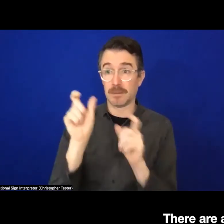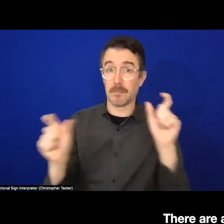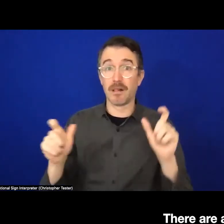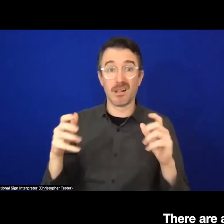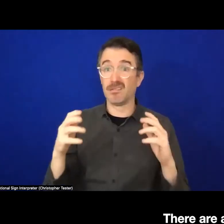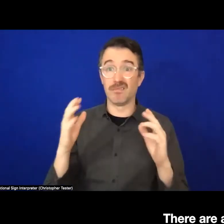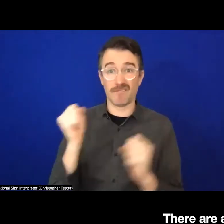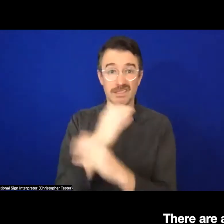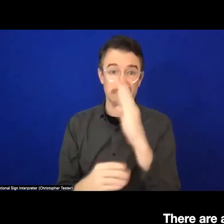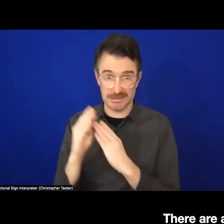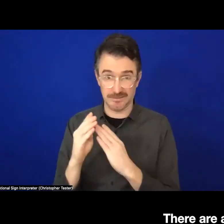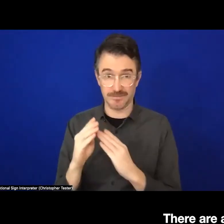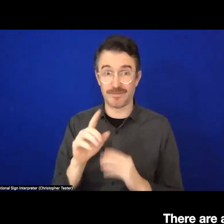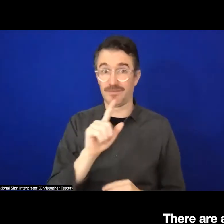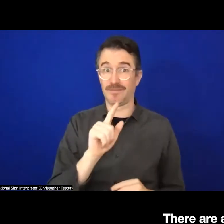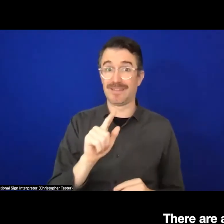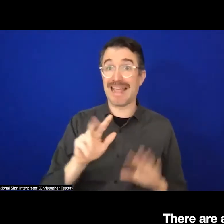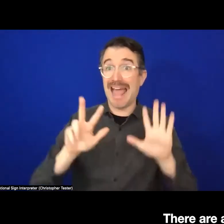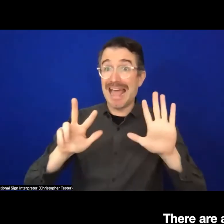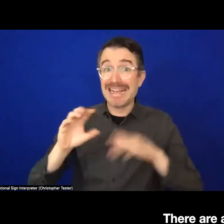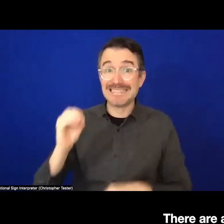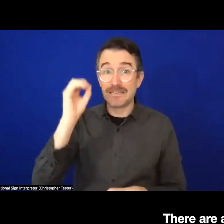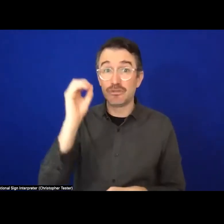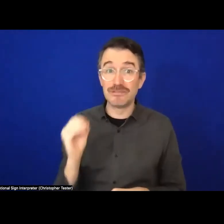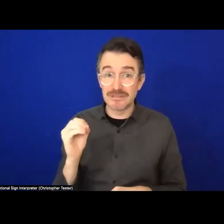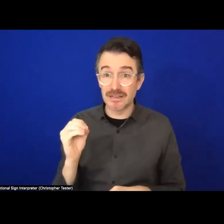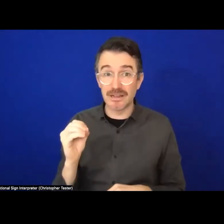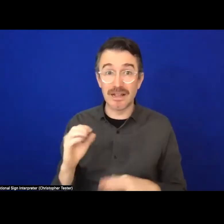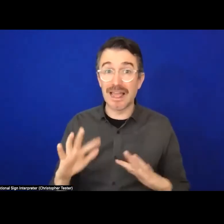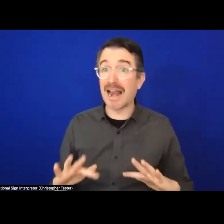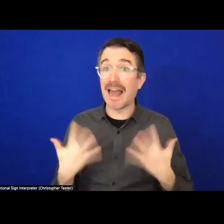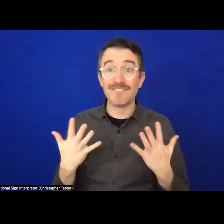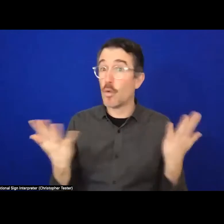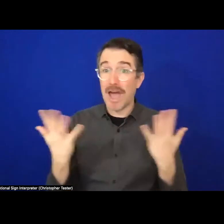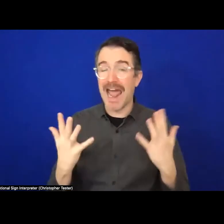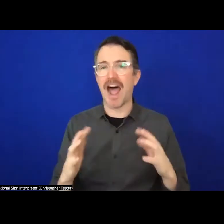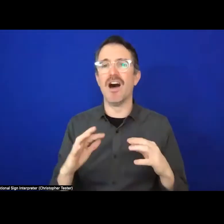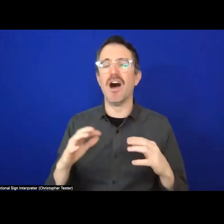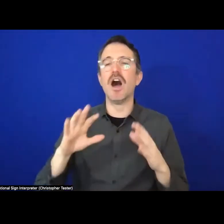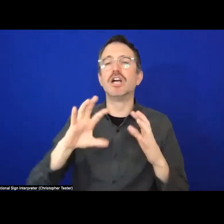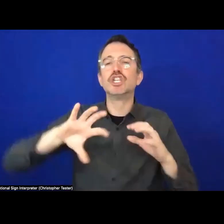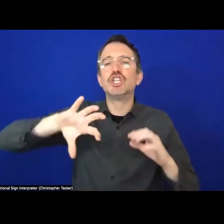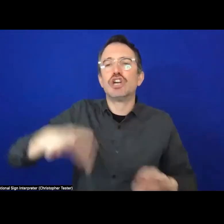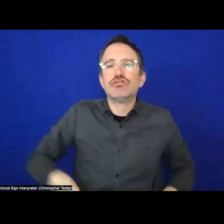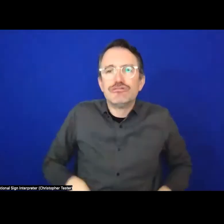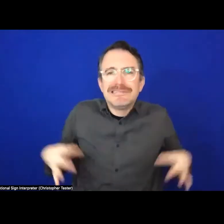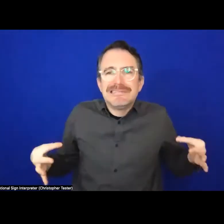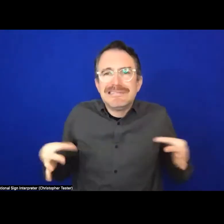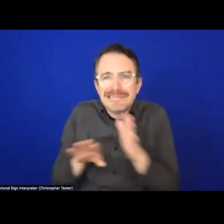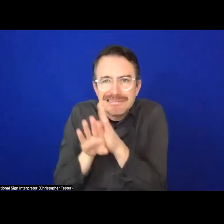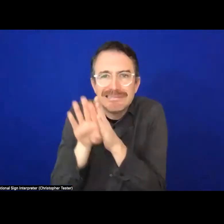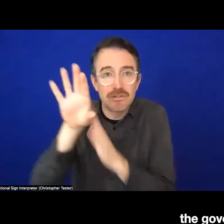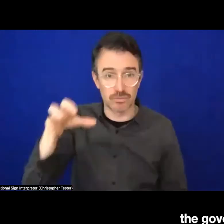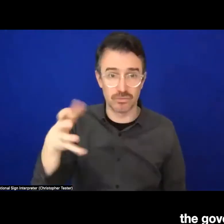around 23 million people with disability live in Indonesia. So after the UNCRPD ratification